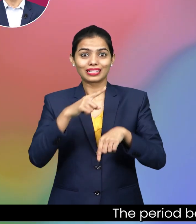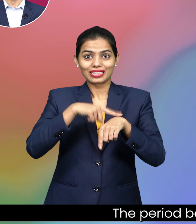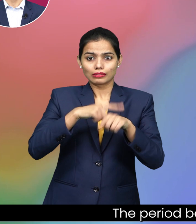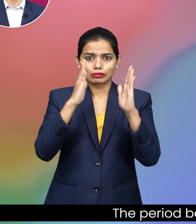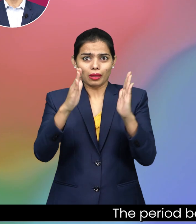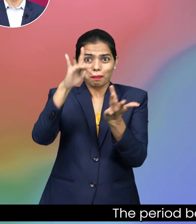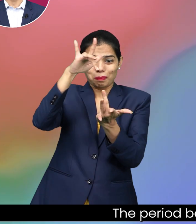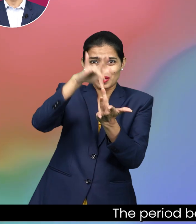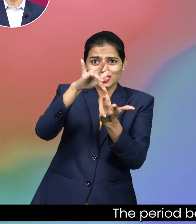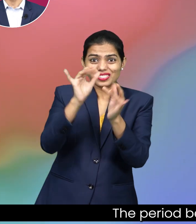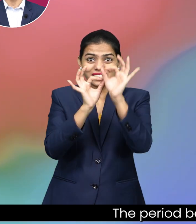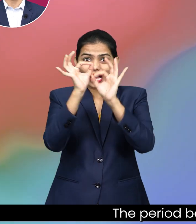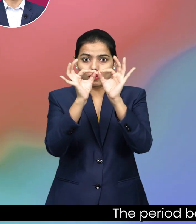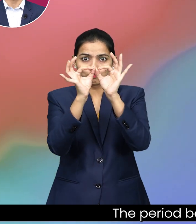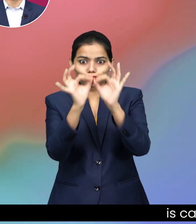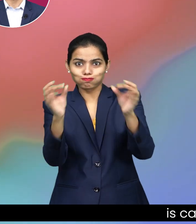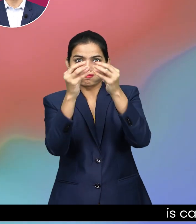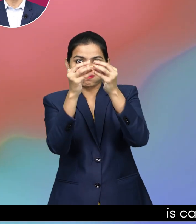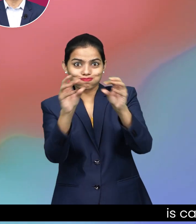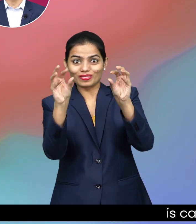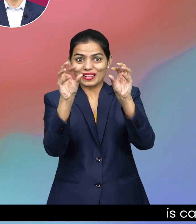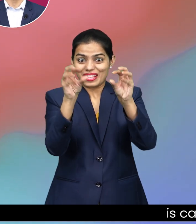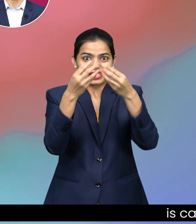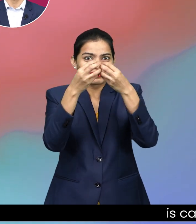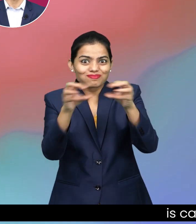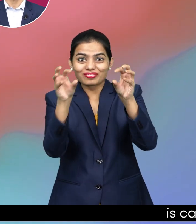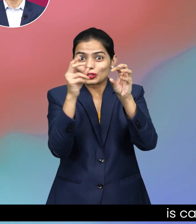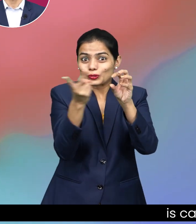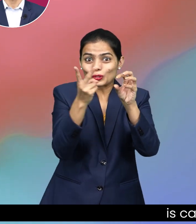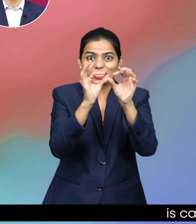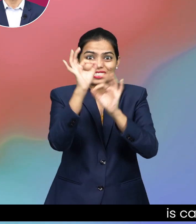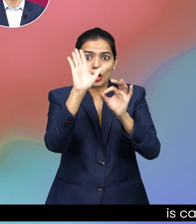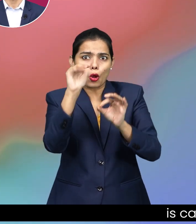The period between two cell division is called interphase.